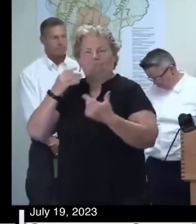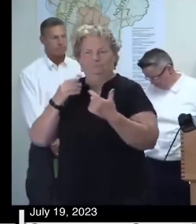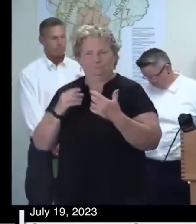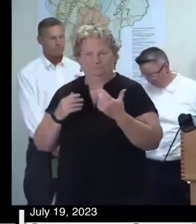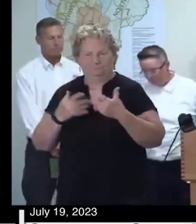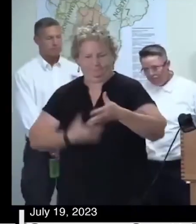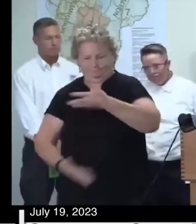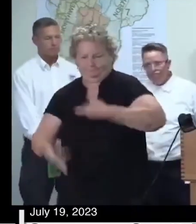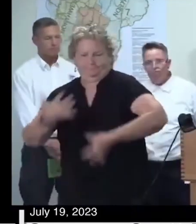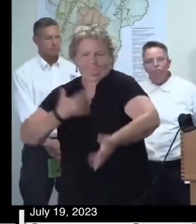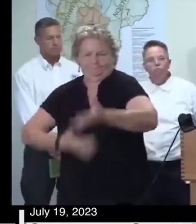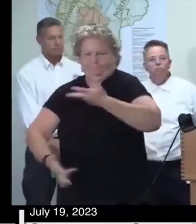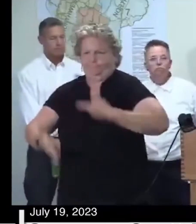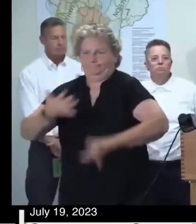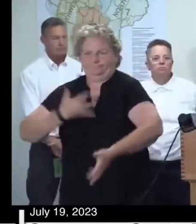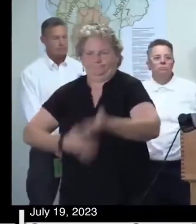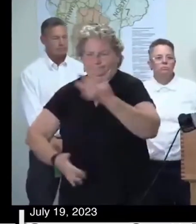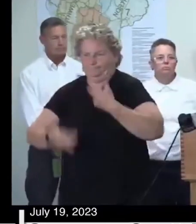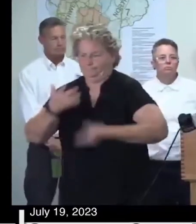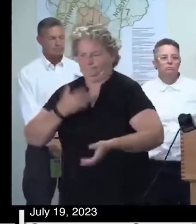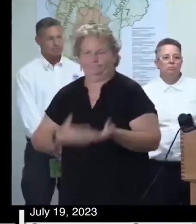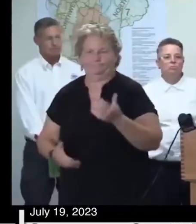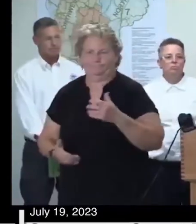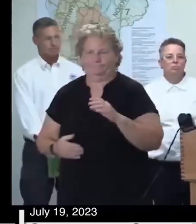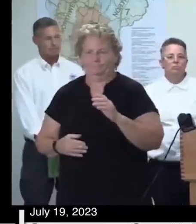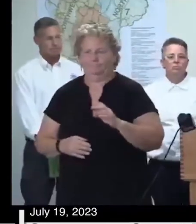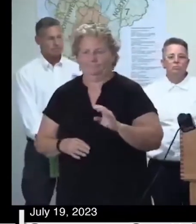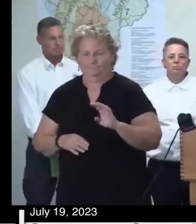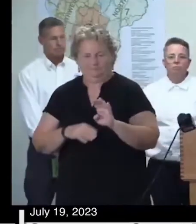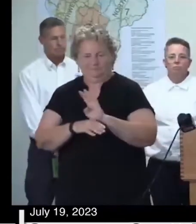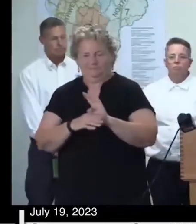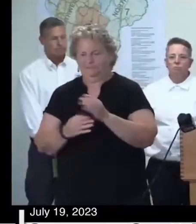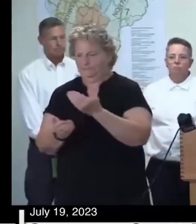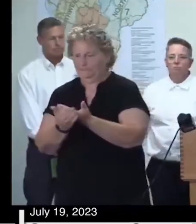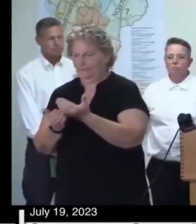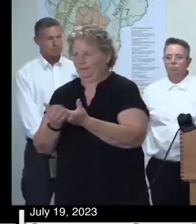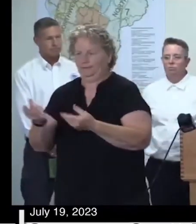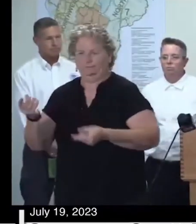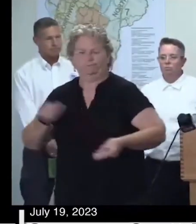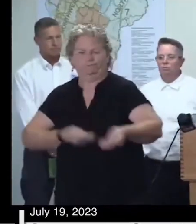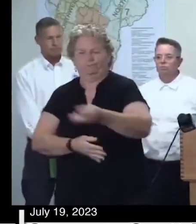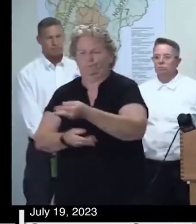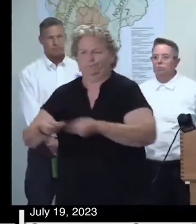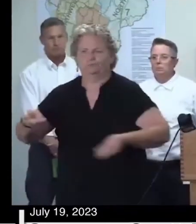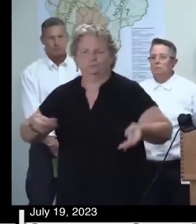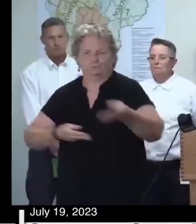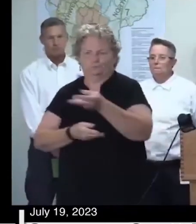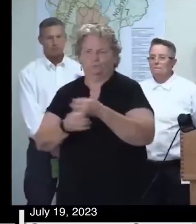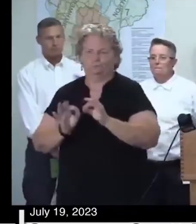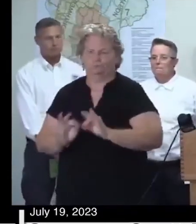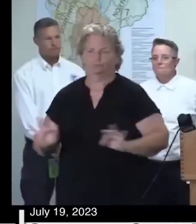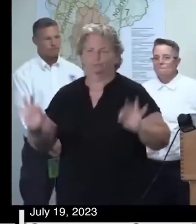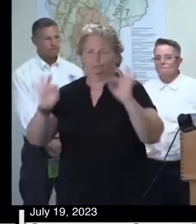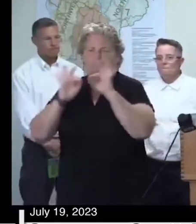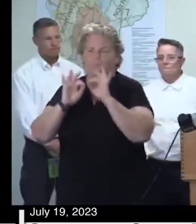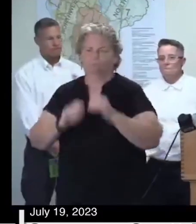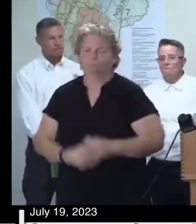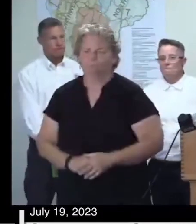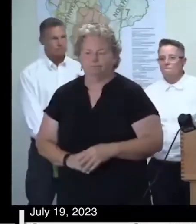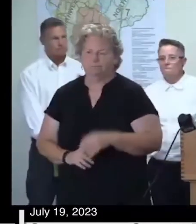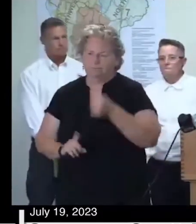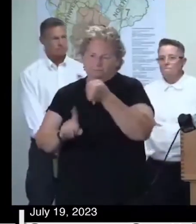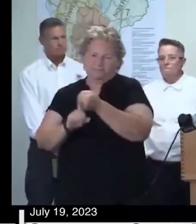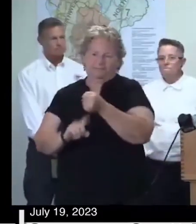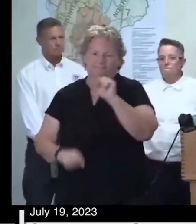have the economy rolling and we don't have businesses to do that, we're going to be impacted. So it's in our